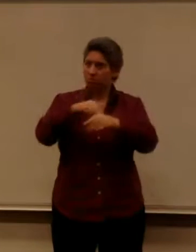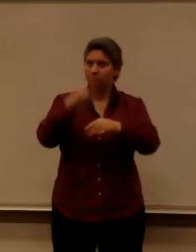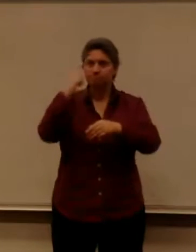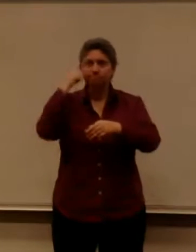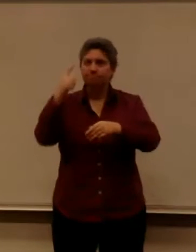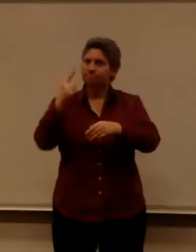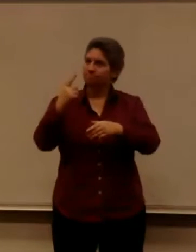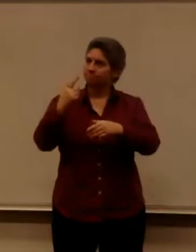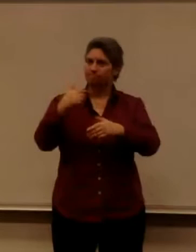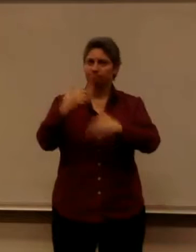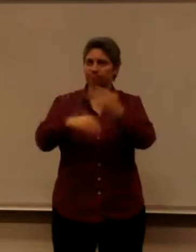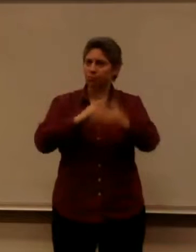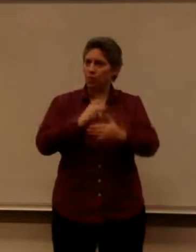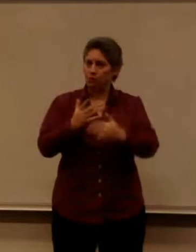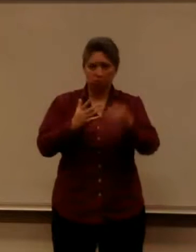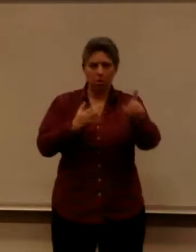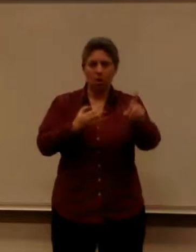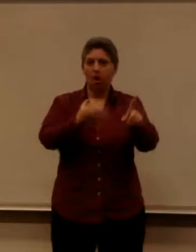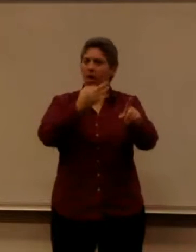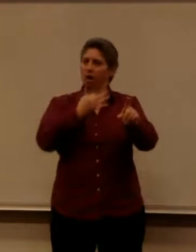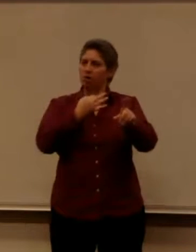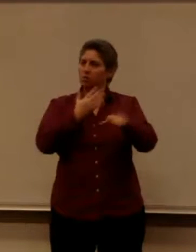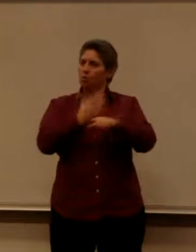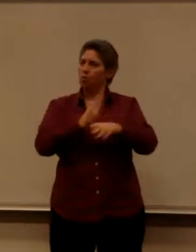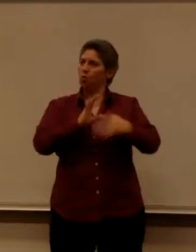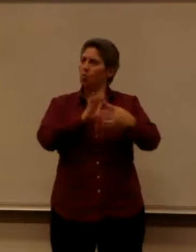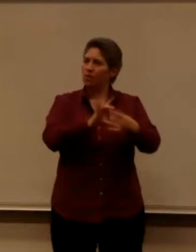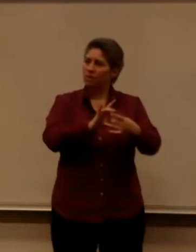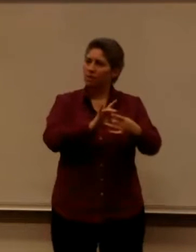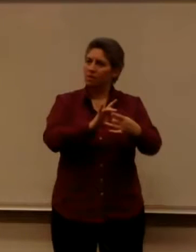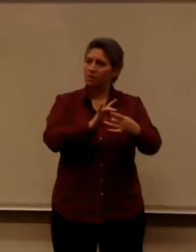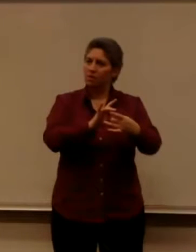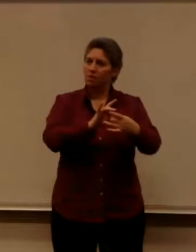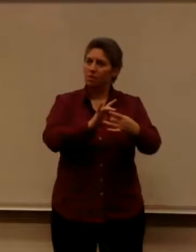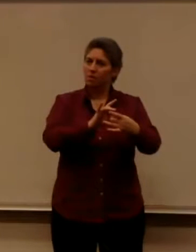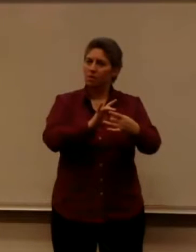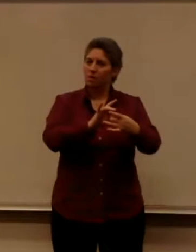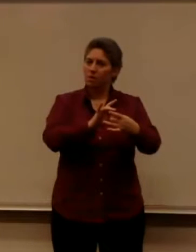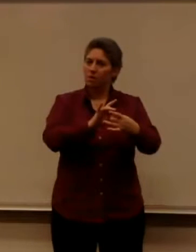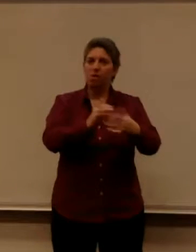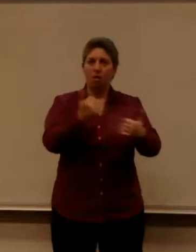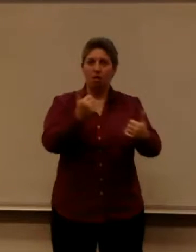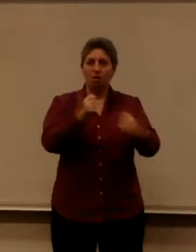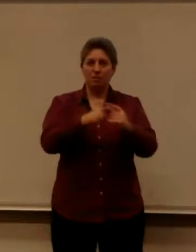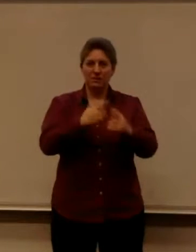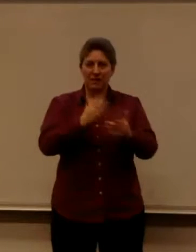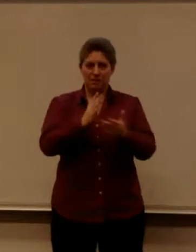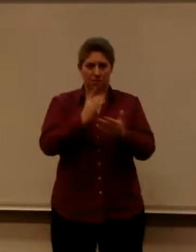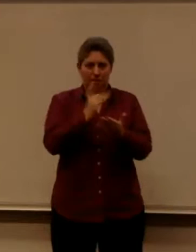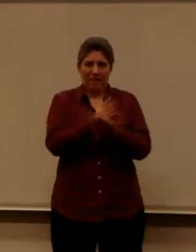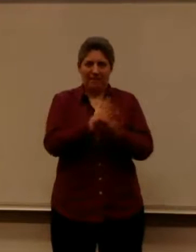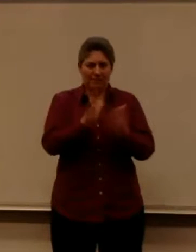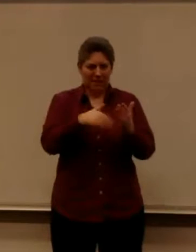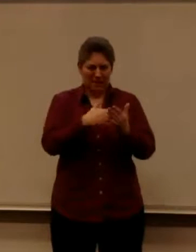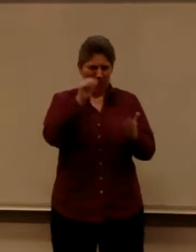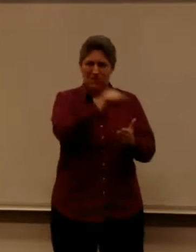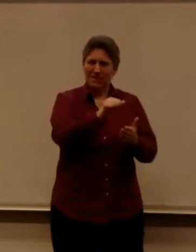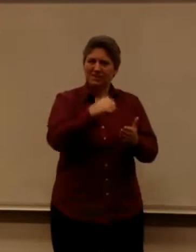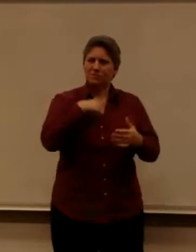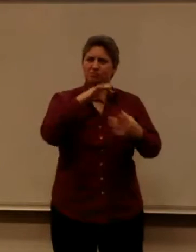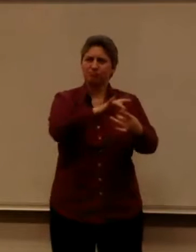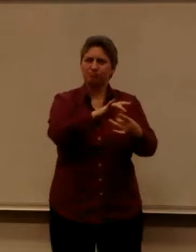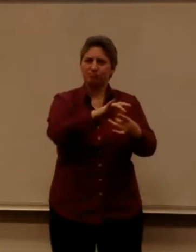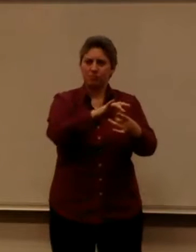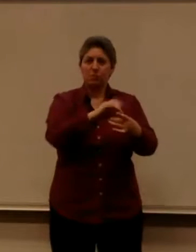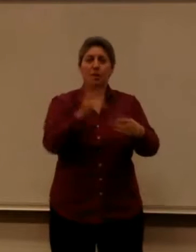and Lily Lawson, who was director at the time, you know, wanted BDA to work with Scott in developing this ESL bill. You